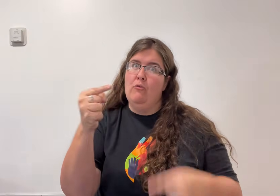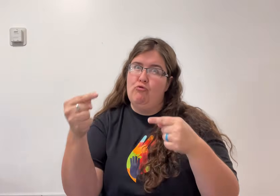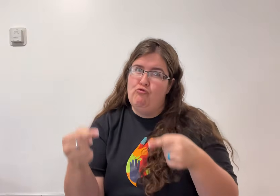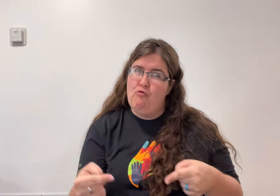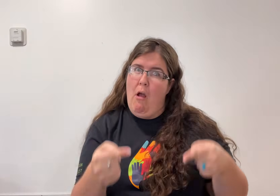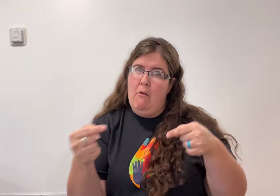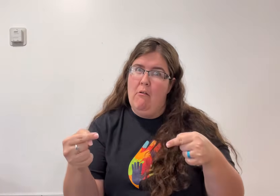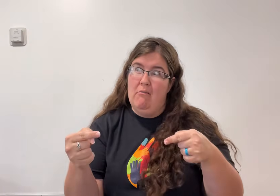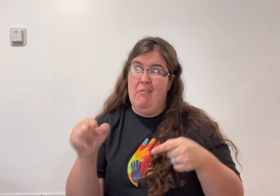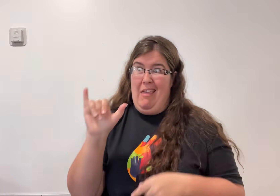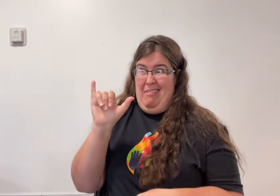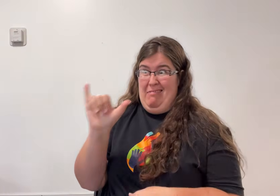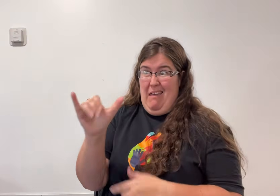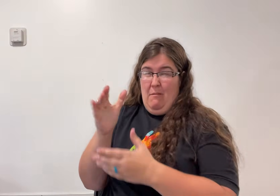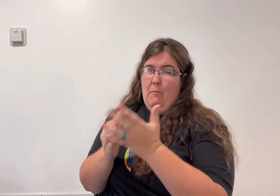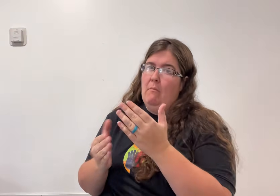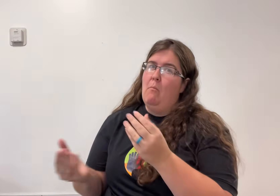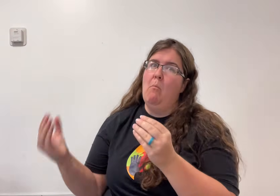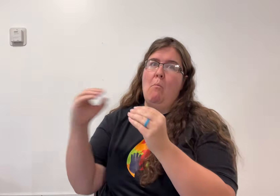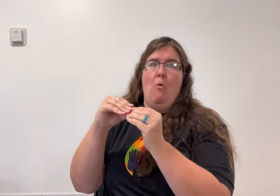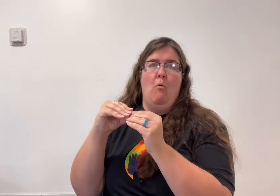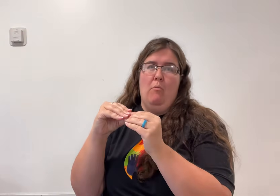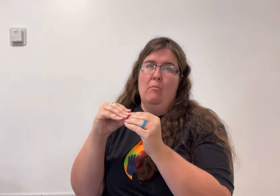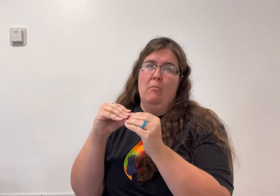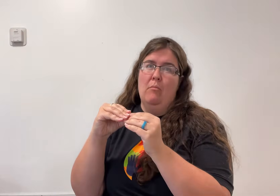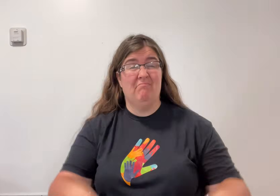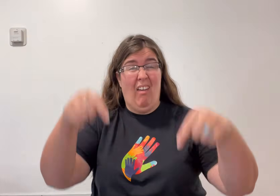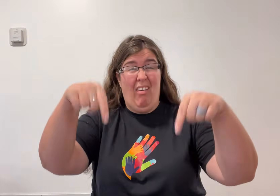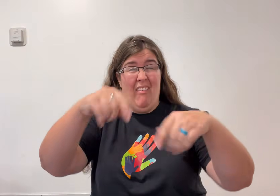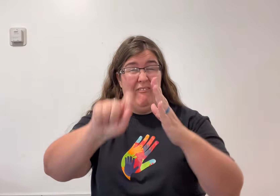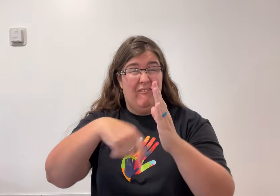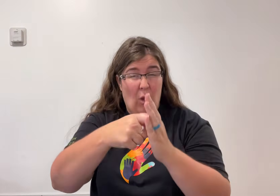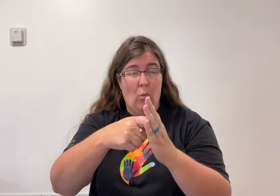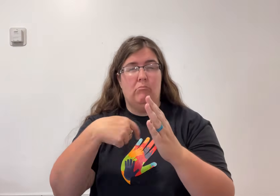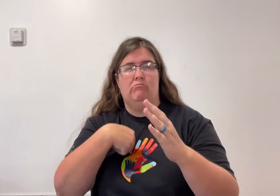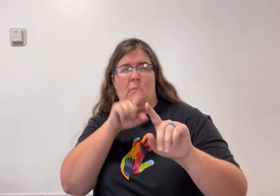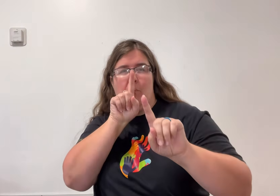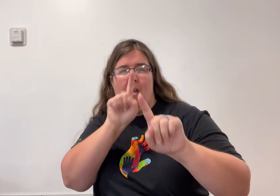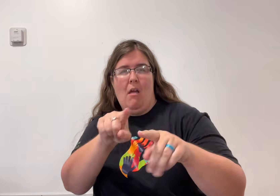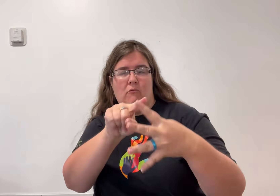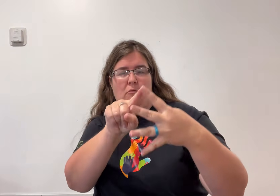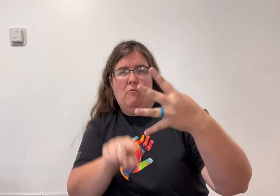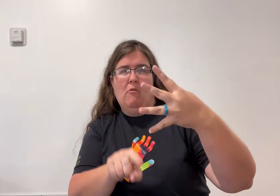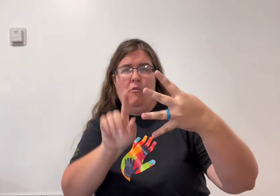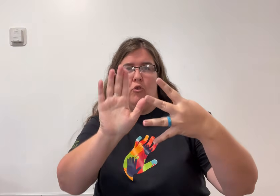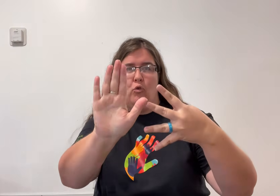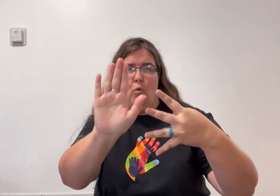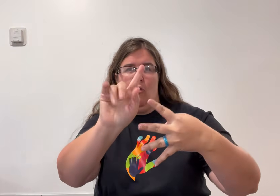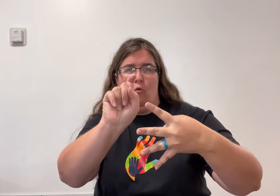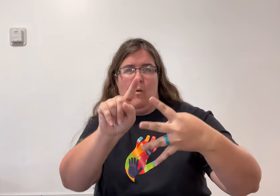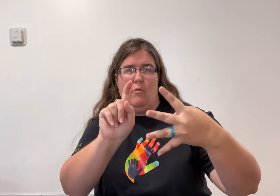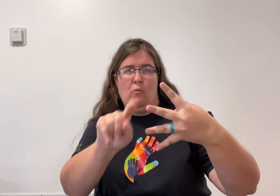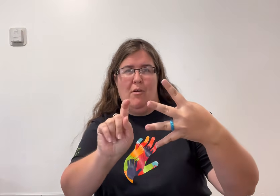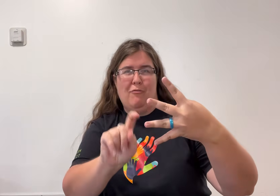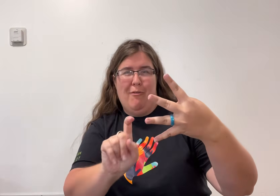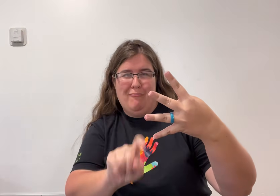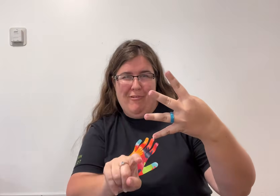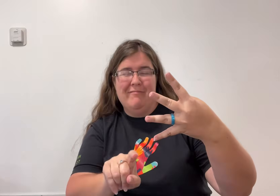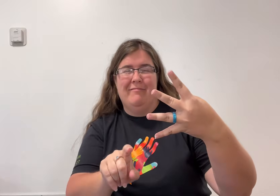with the understanding part way more. In this video, I'm going to answer 4 of the questions that I